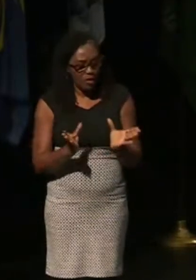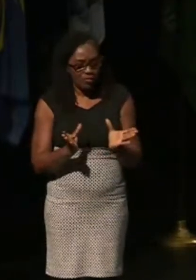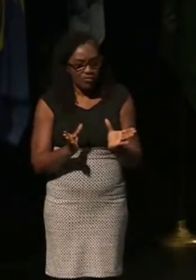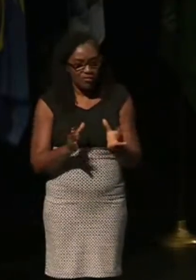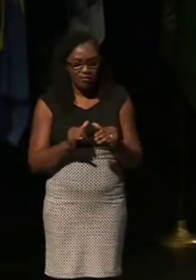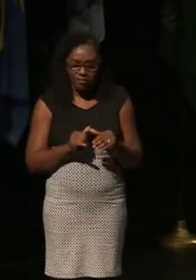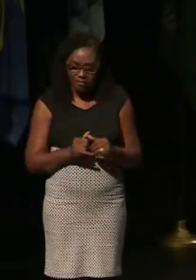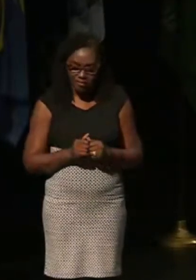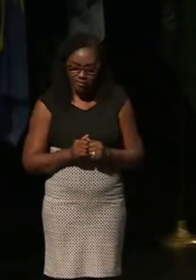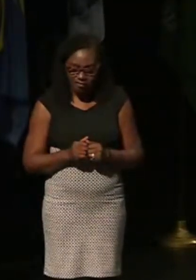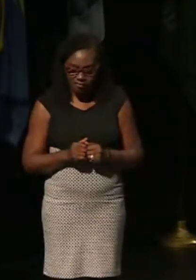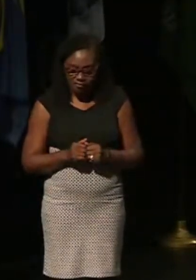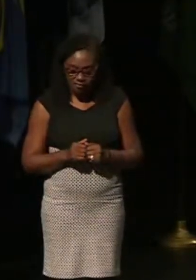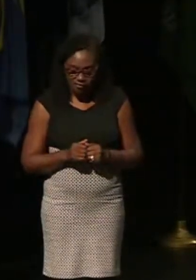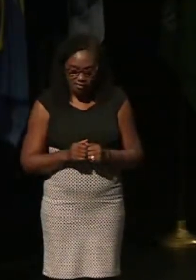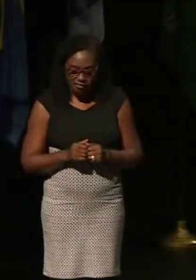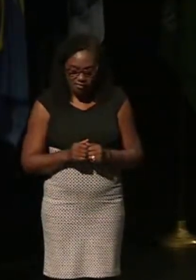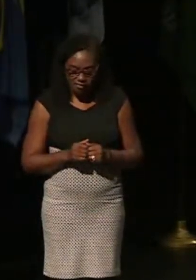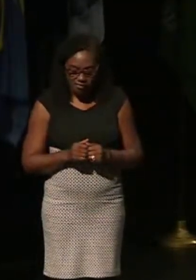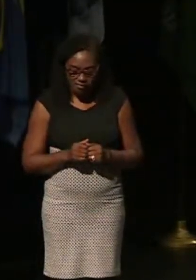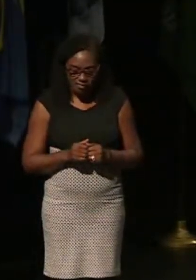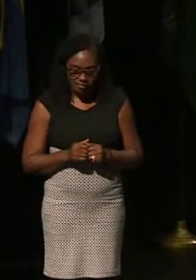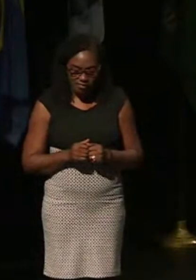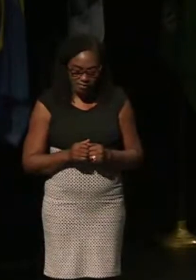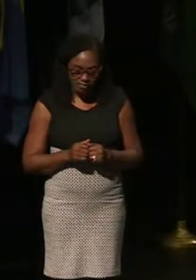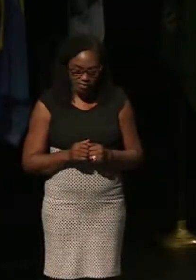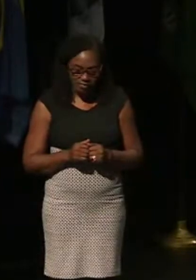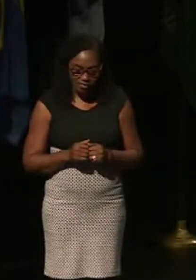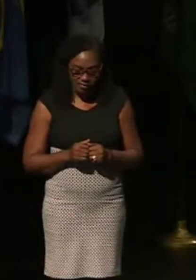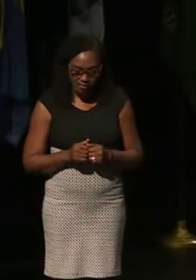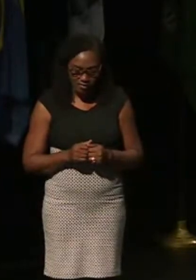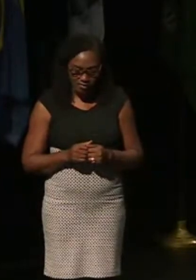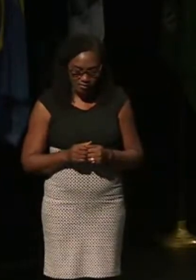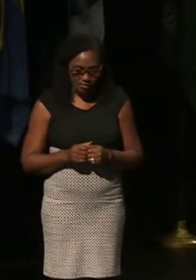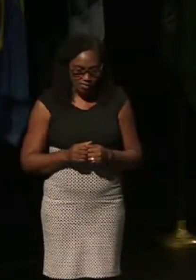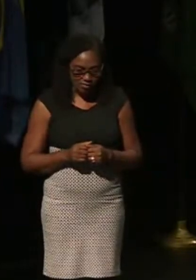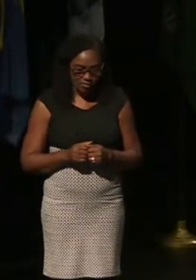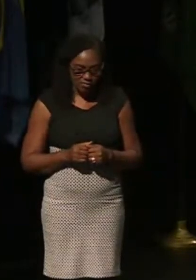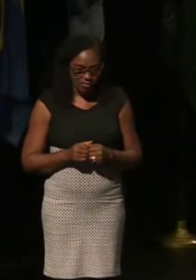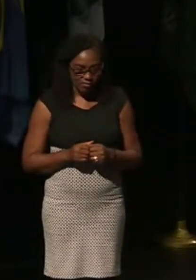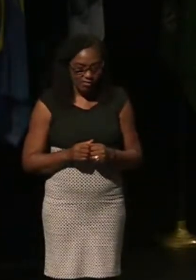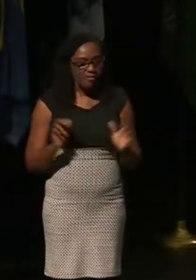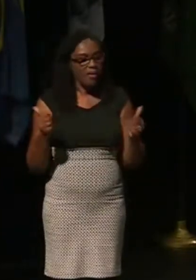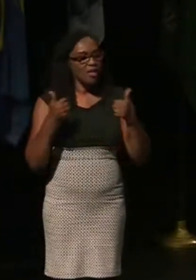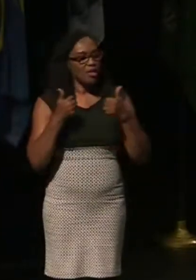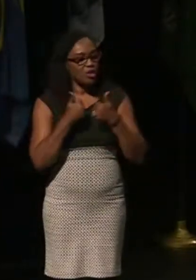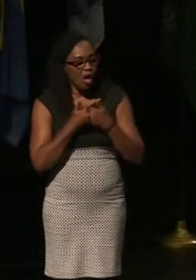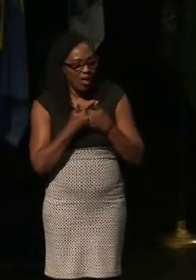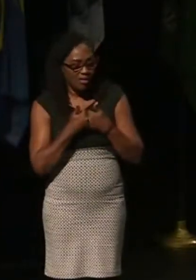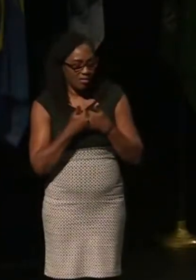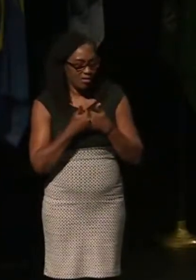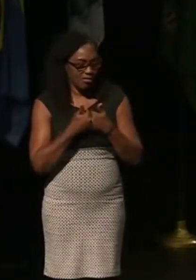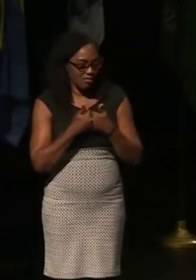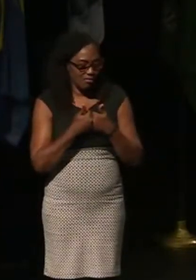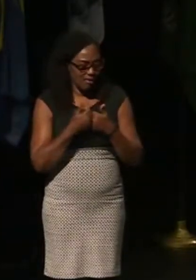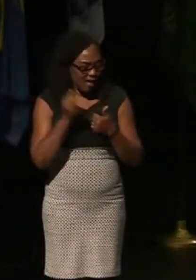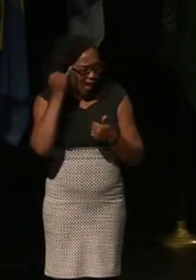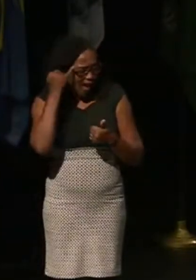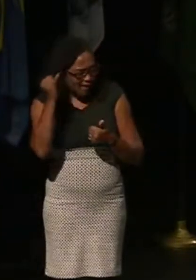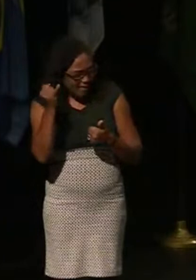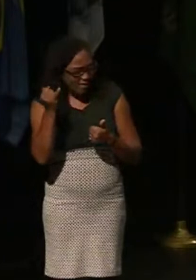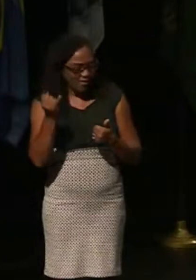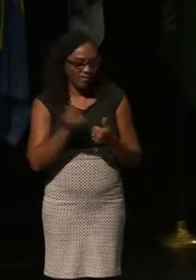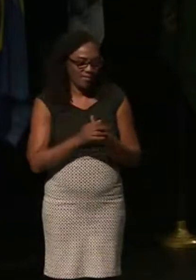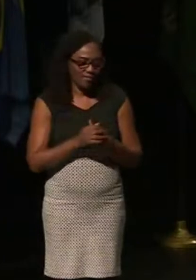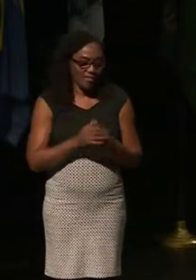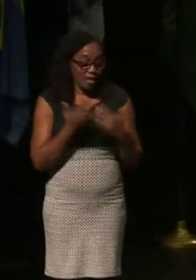spectator, instead an active participant in the cycle of life. Challenge the status quo with your